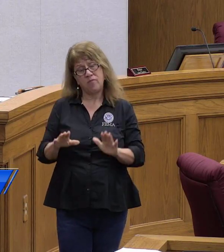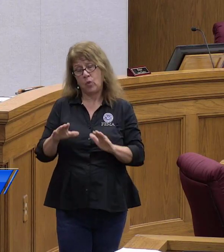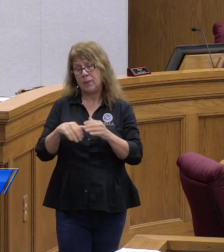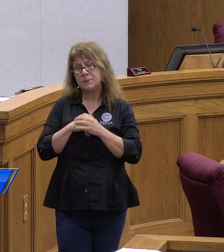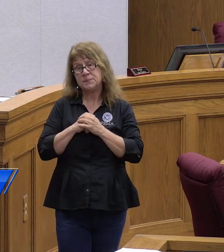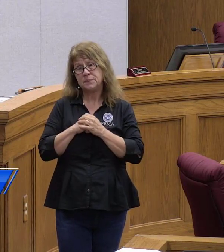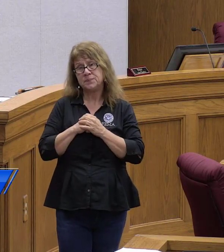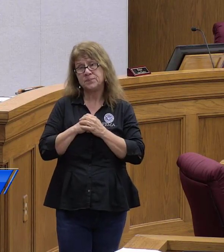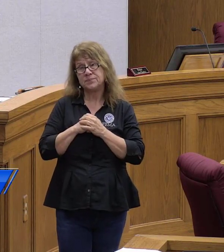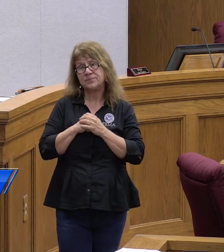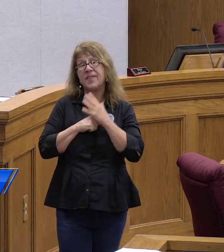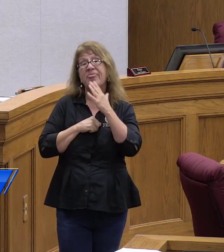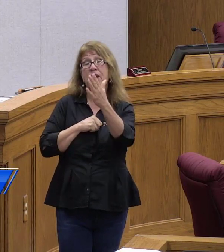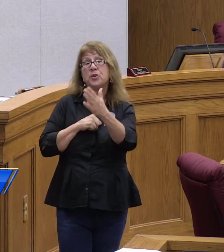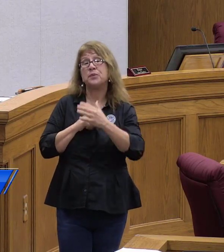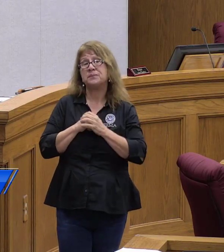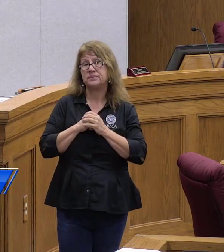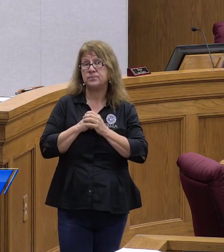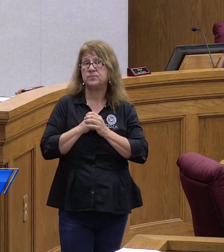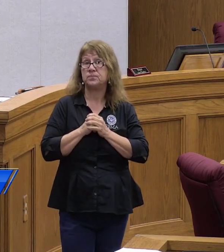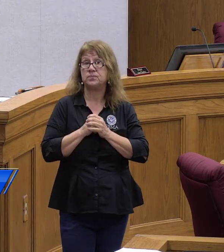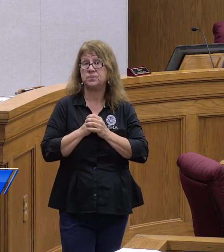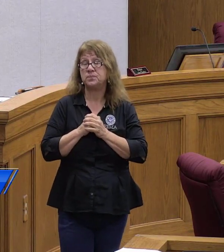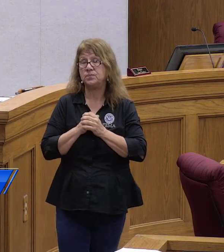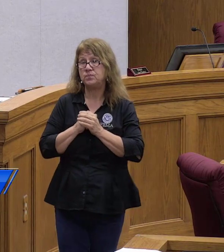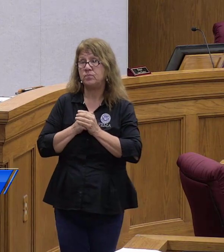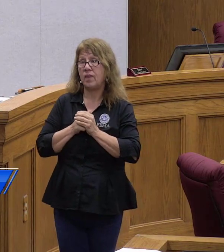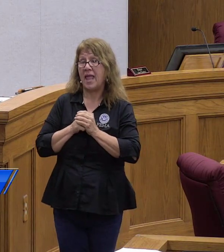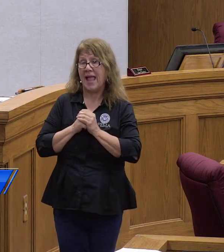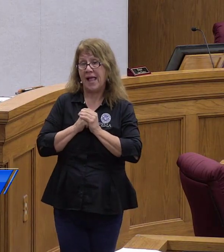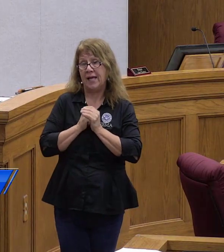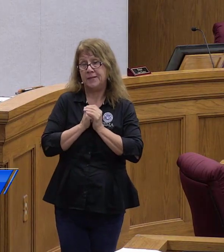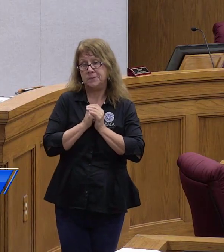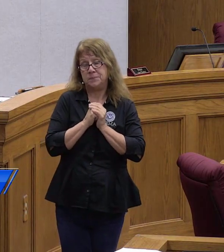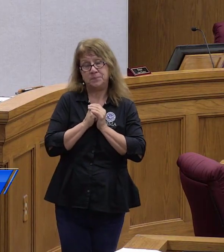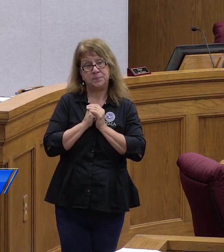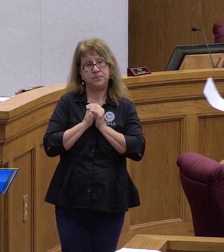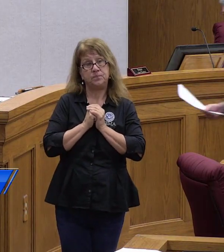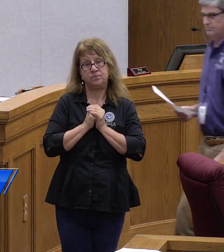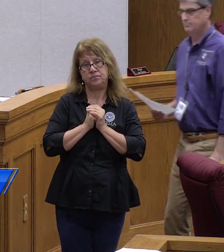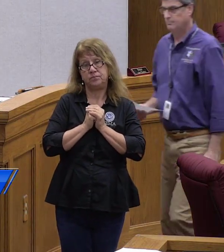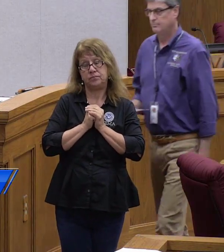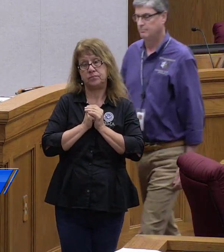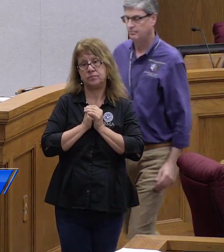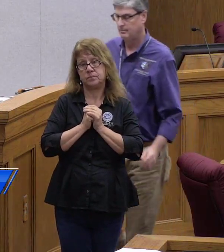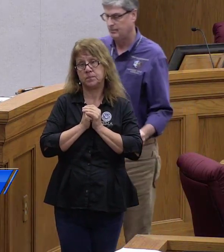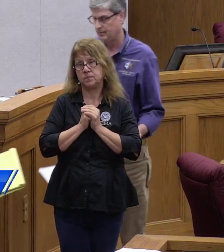Thank you.